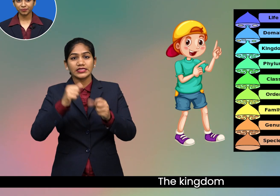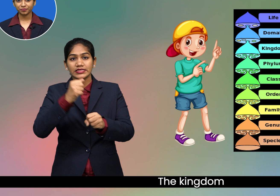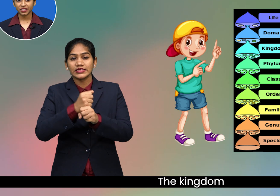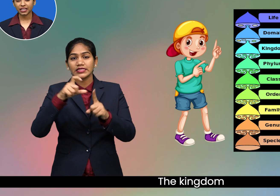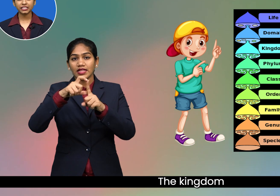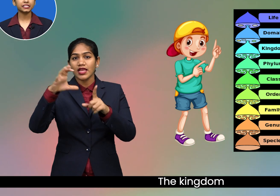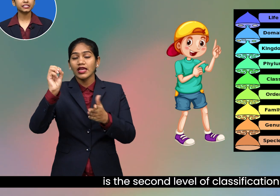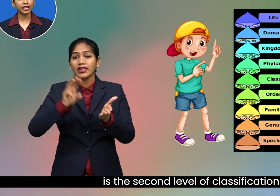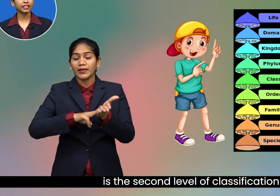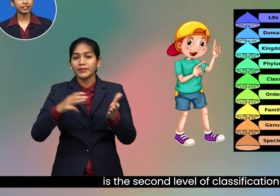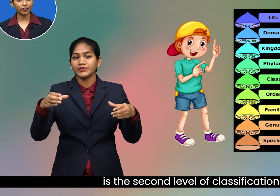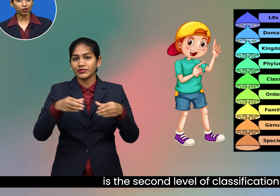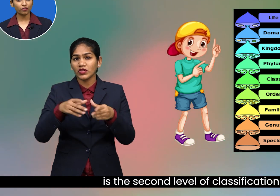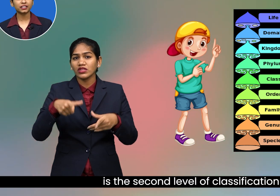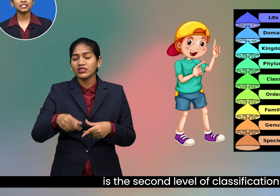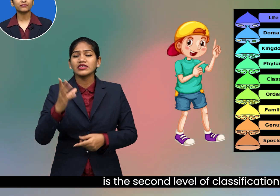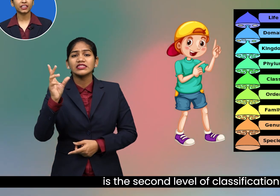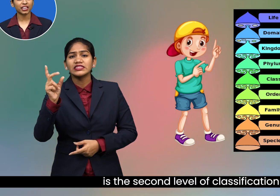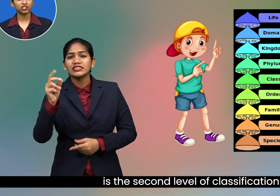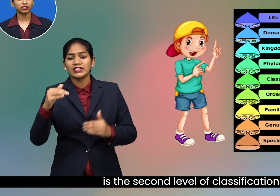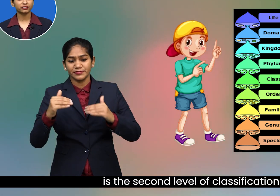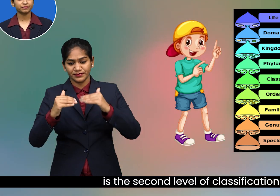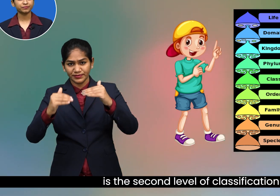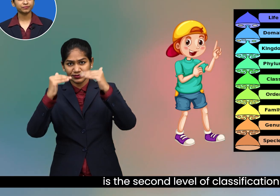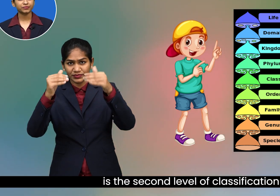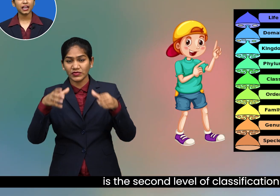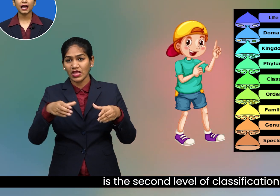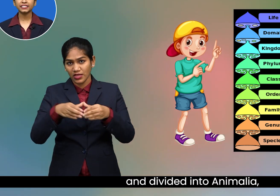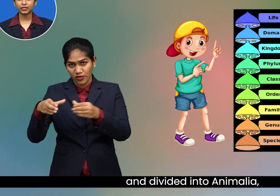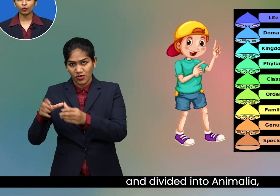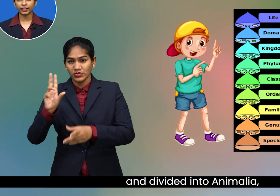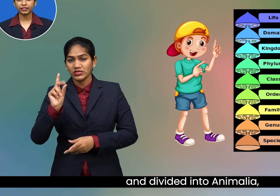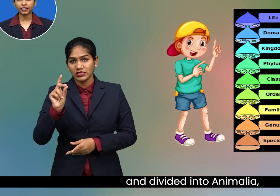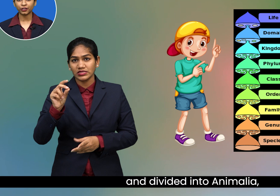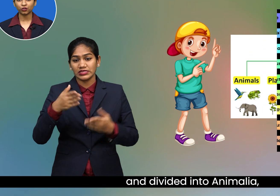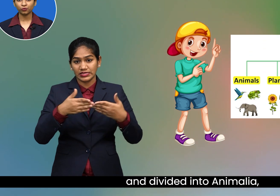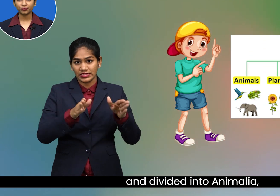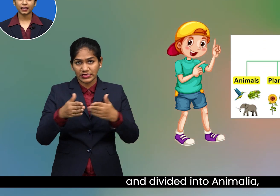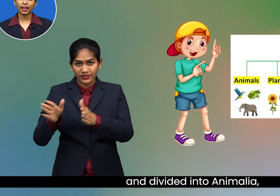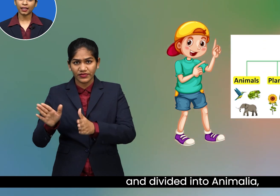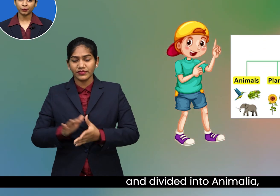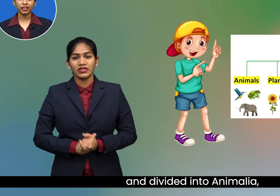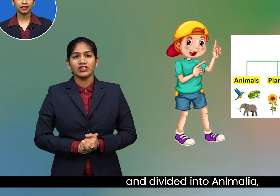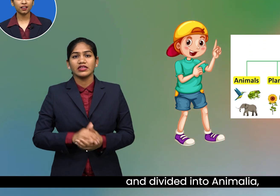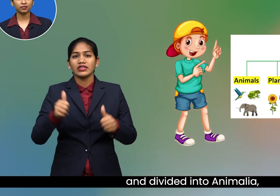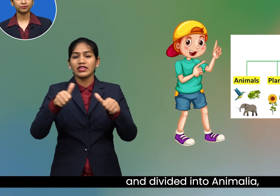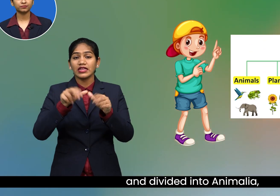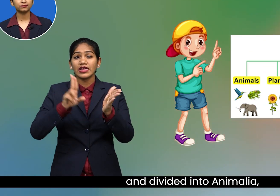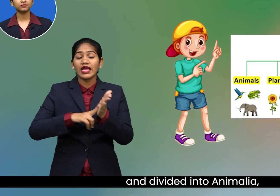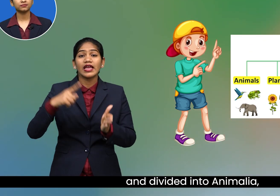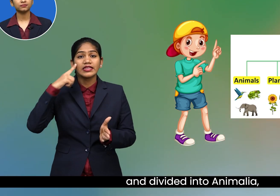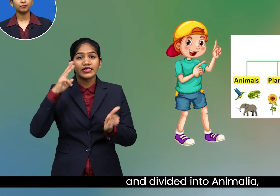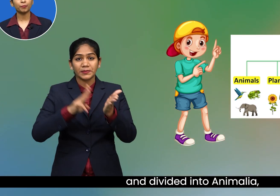The kingdom is the second level of classification and divided into Animalia,